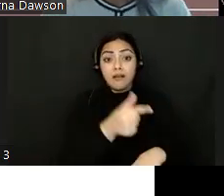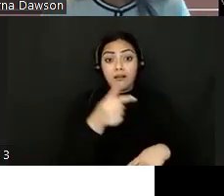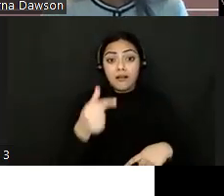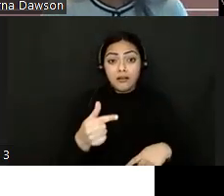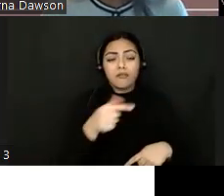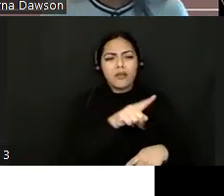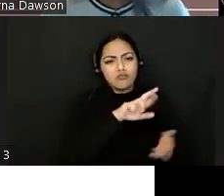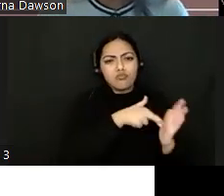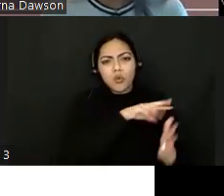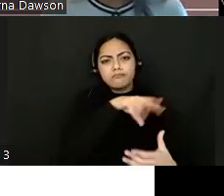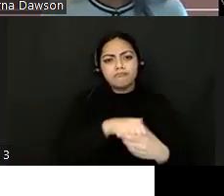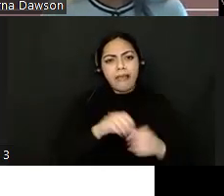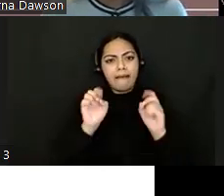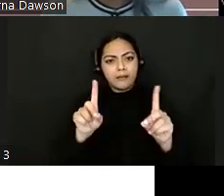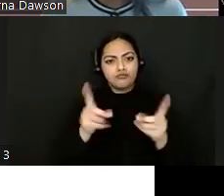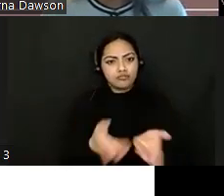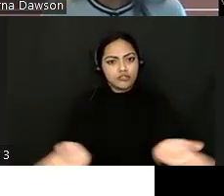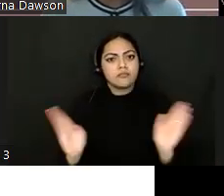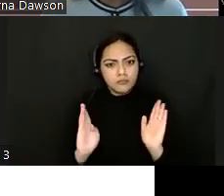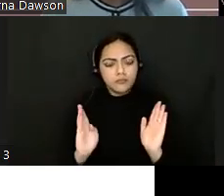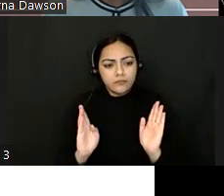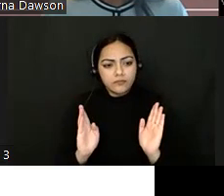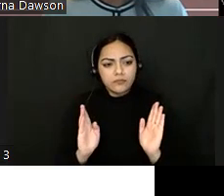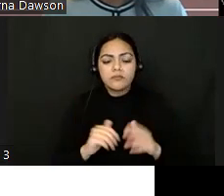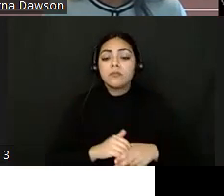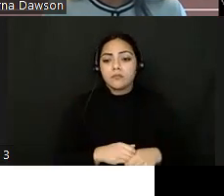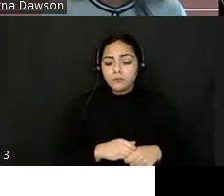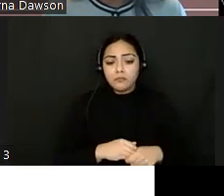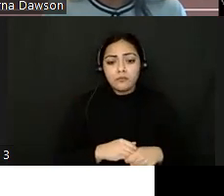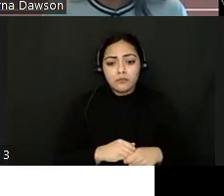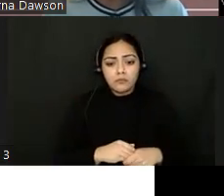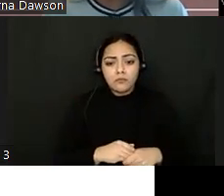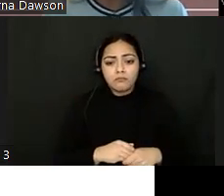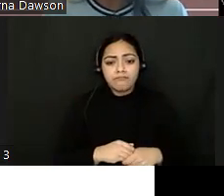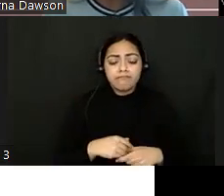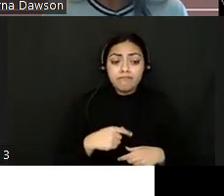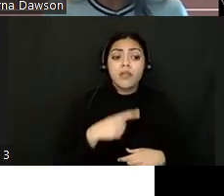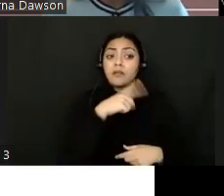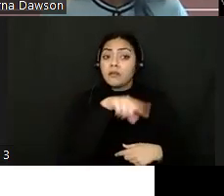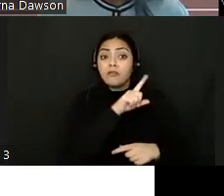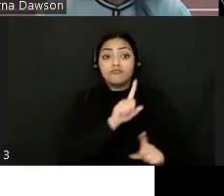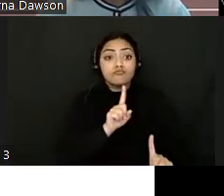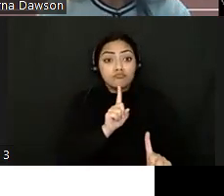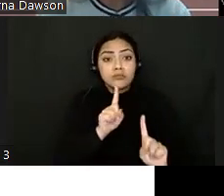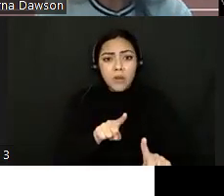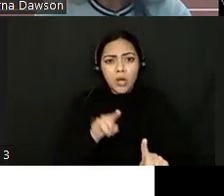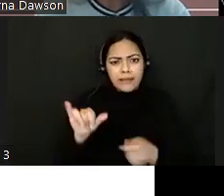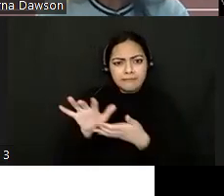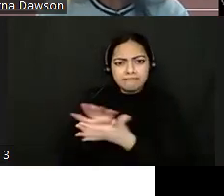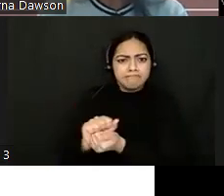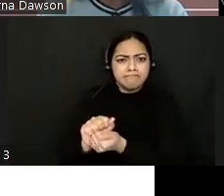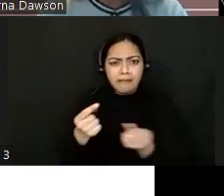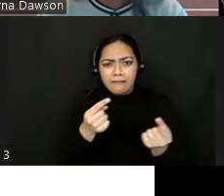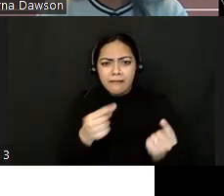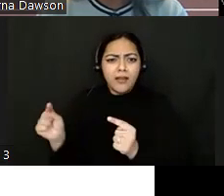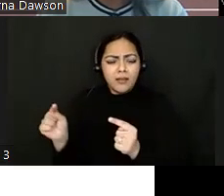In terms of responding adequately, I argue that this is due in part to the lack of